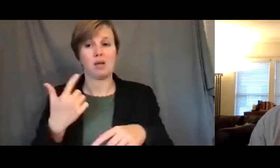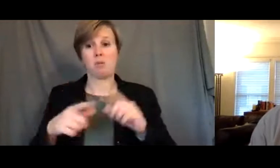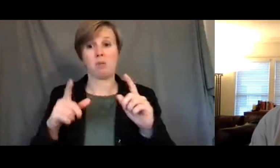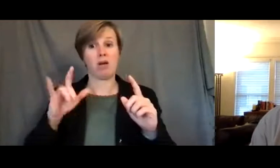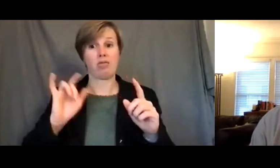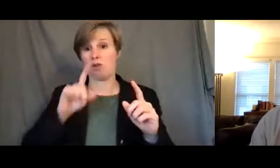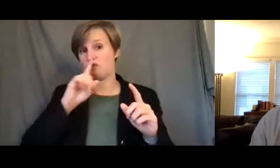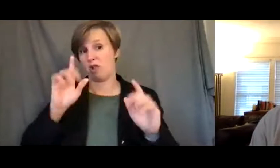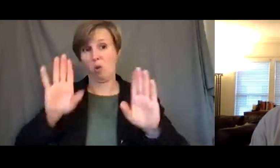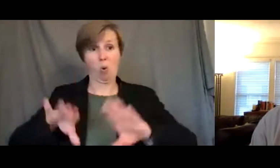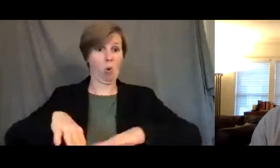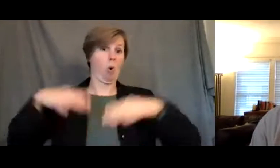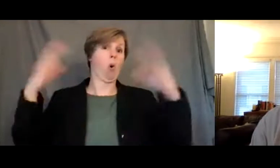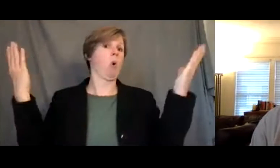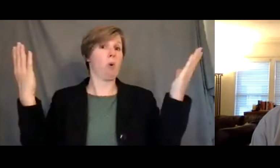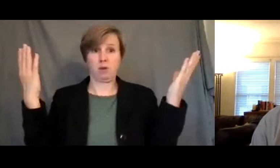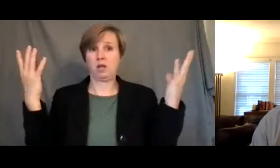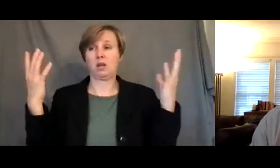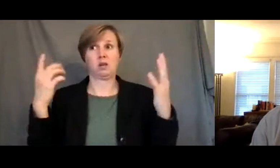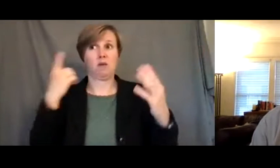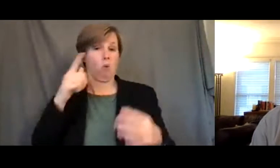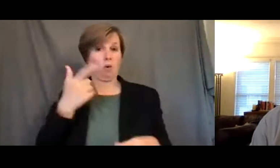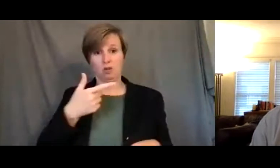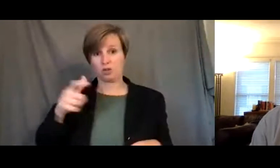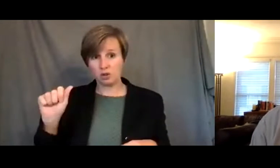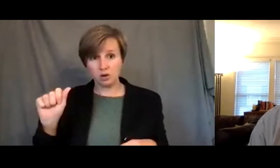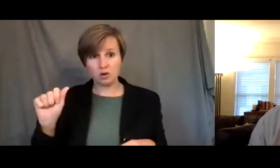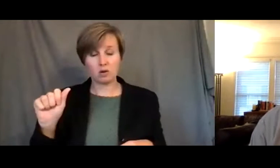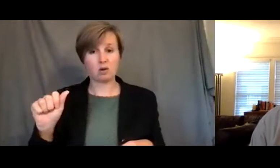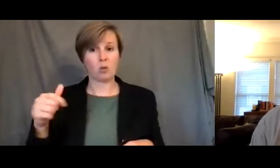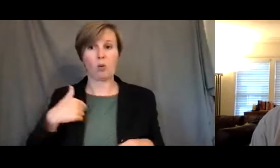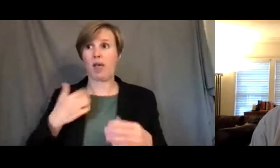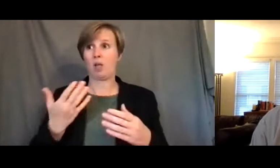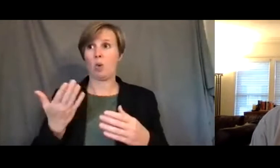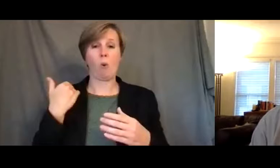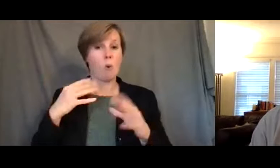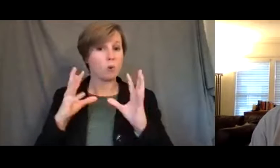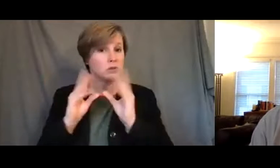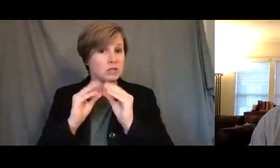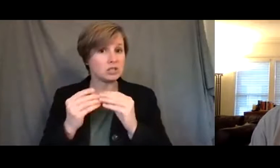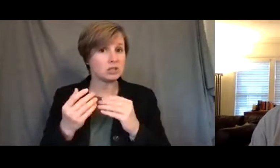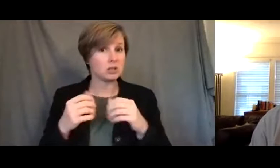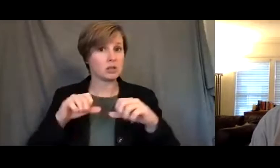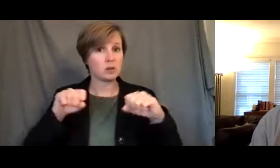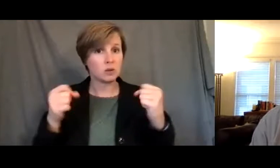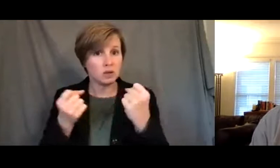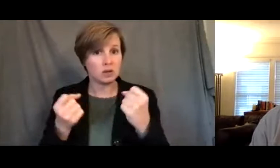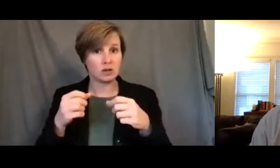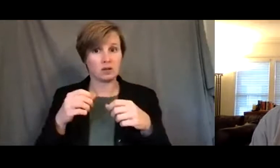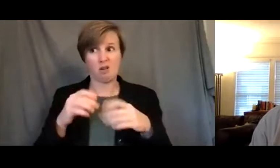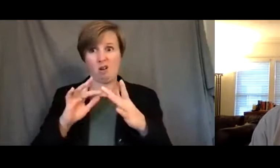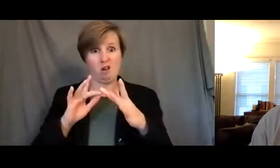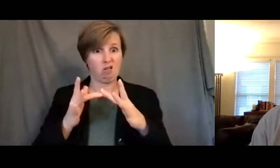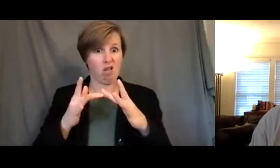our democracy generally in the General Assembly. We had our whole session last winter in the House online,